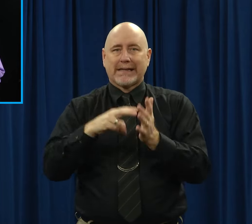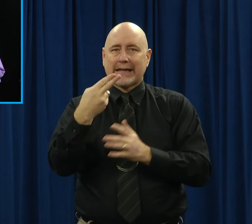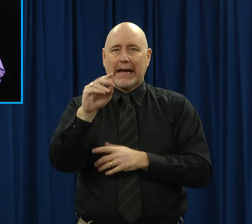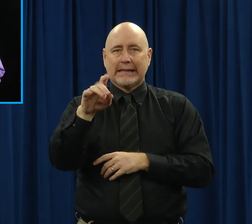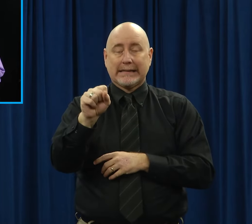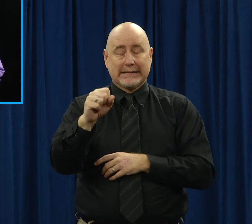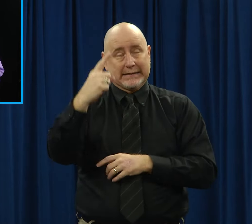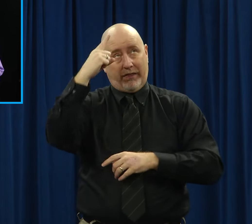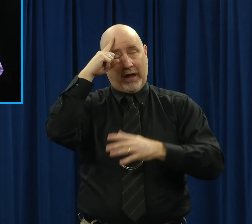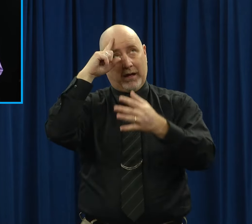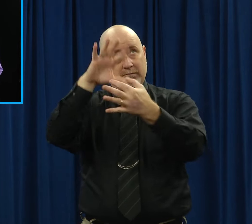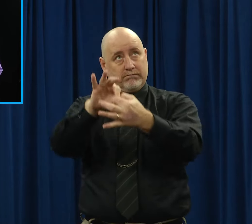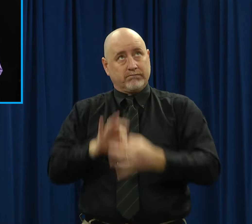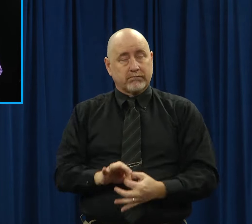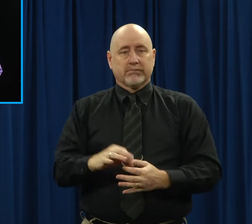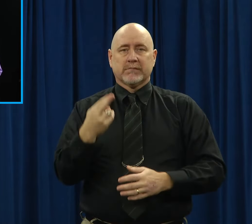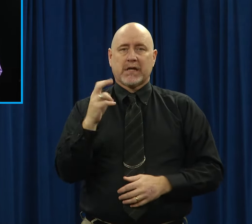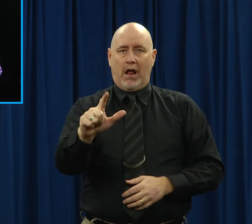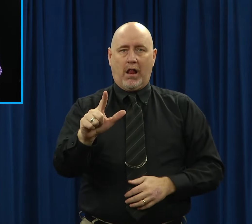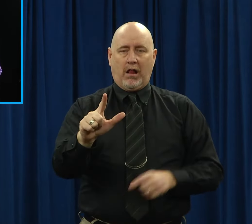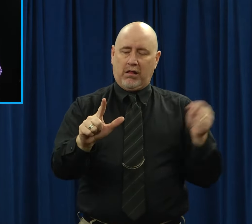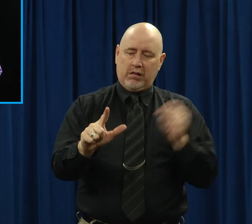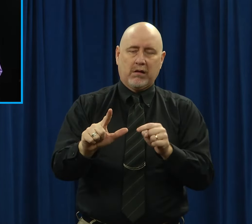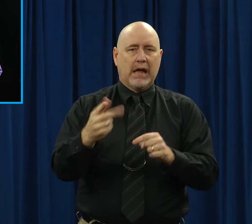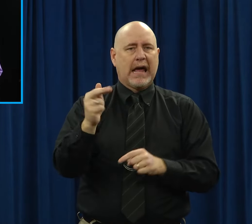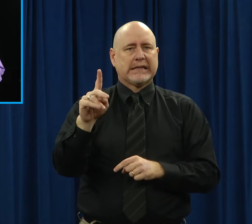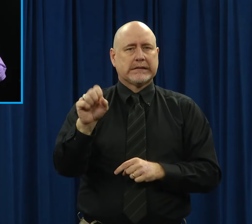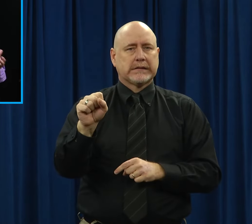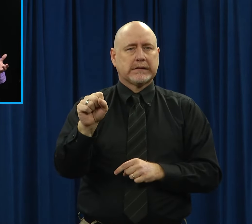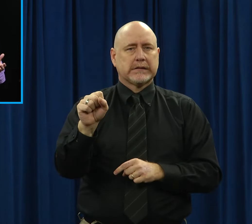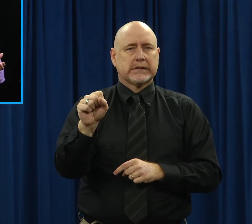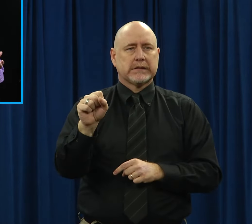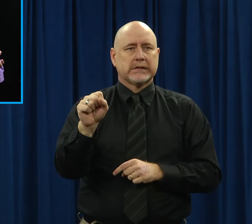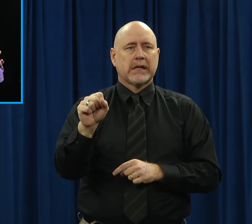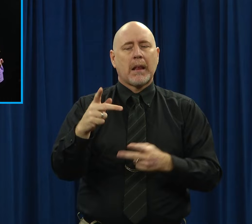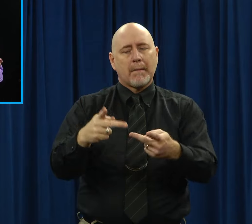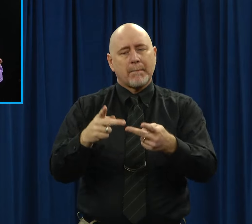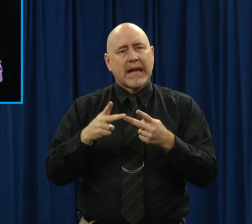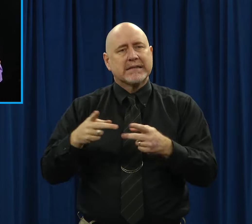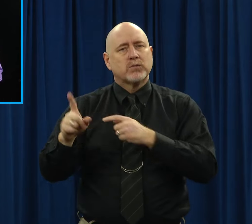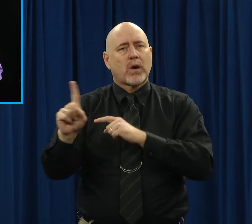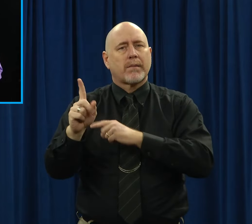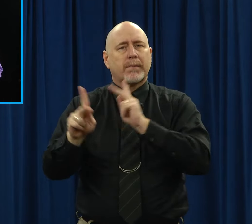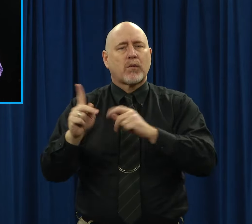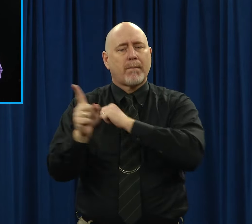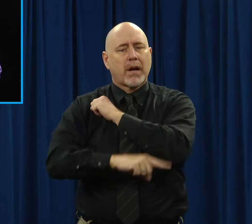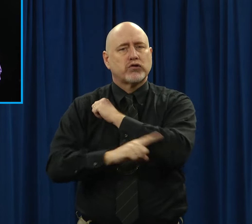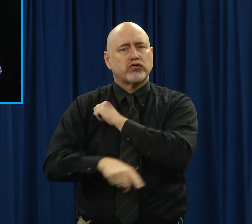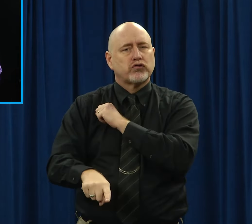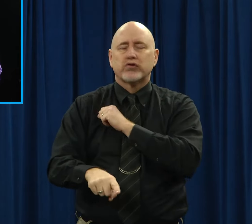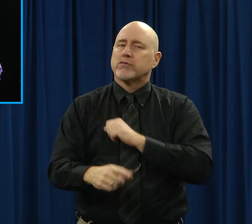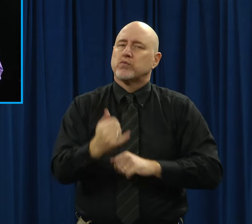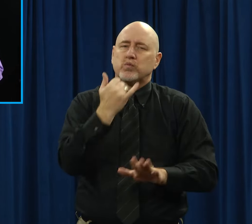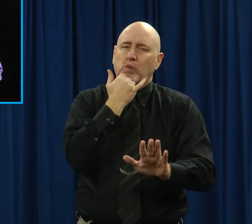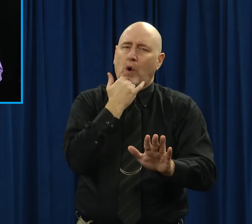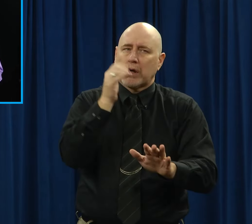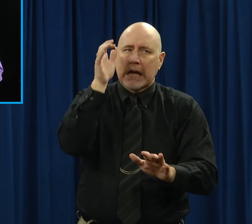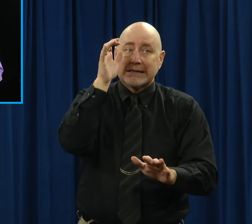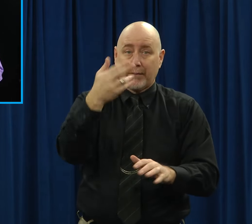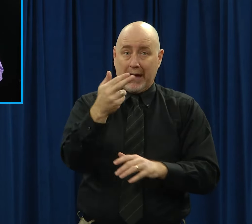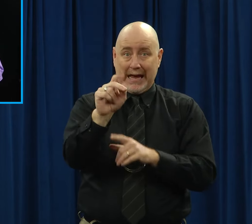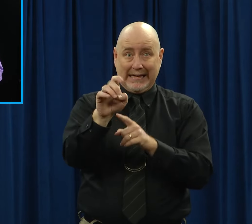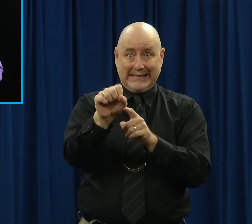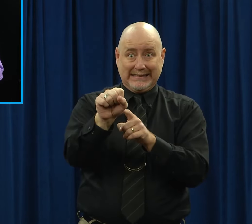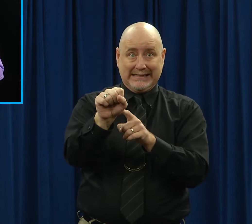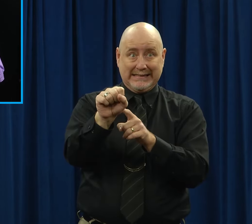term Hades because they think of Hades as referring to hell. They think of it as referring to the place of punishment. And that's not